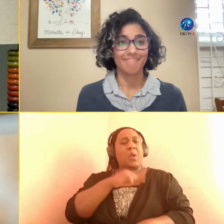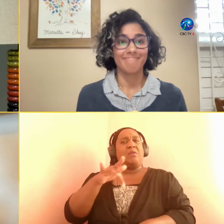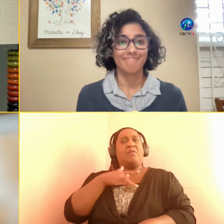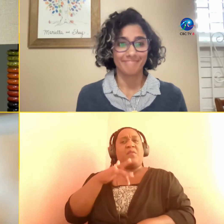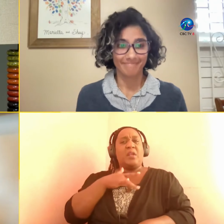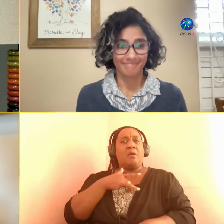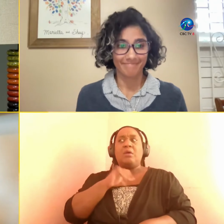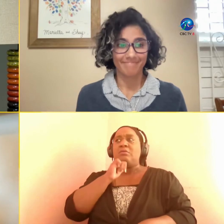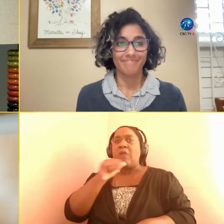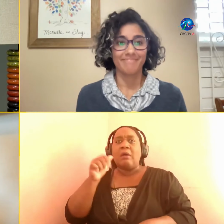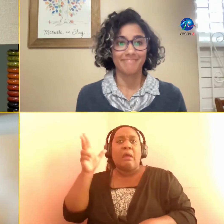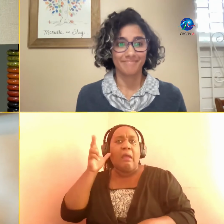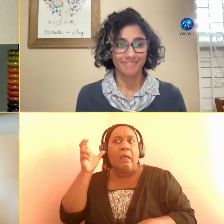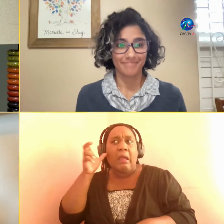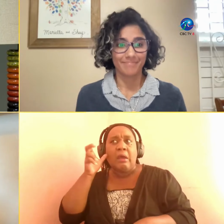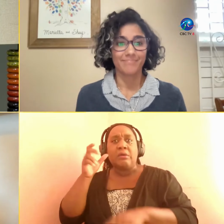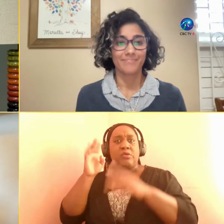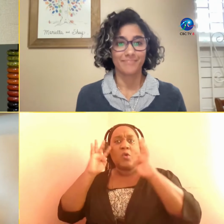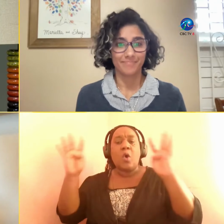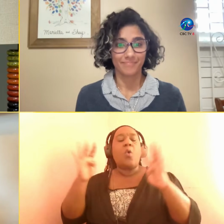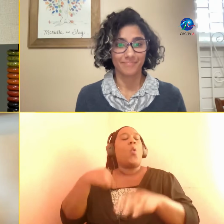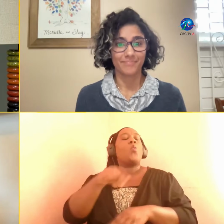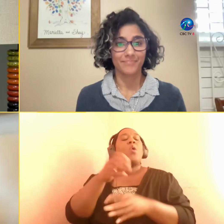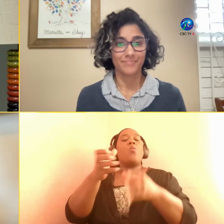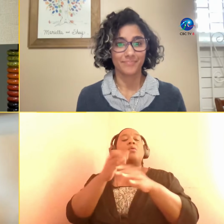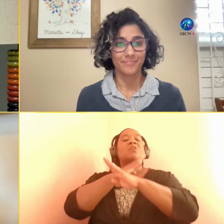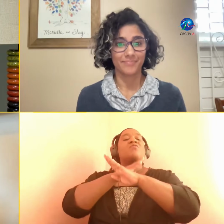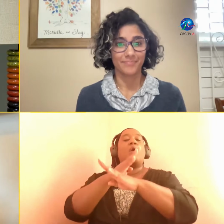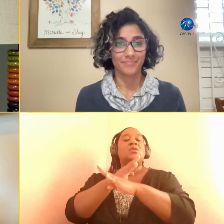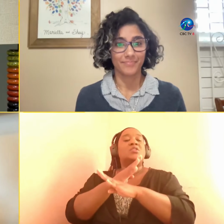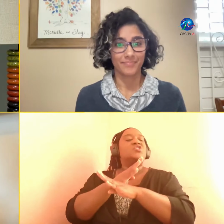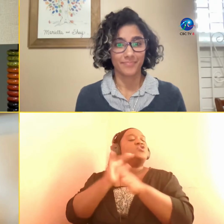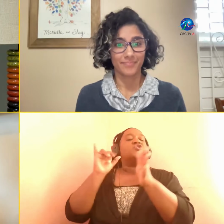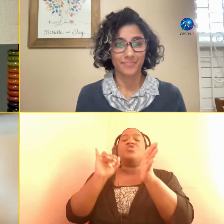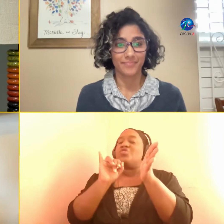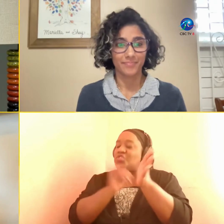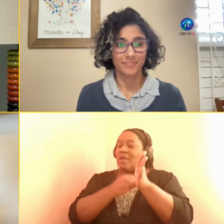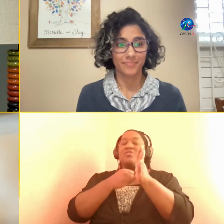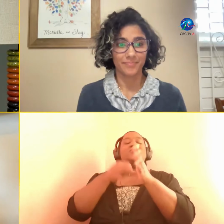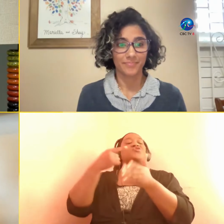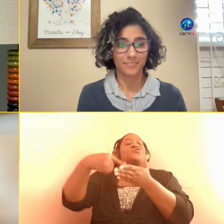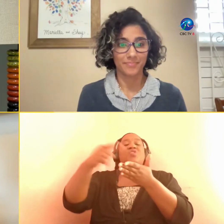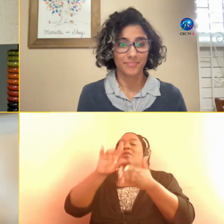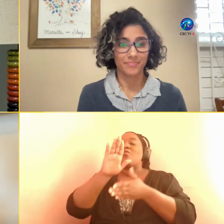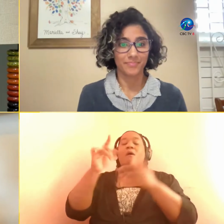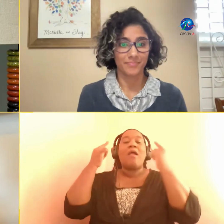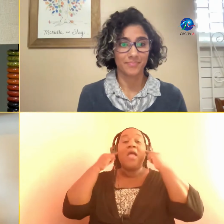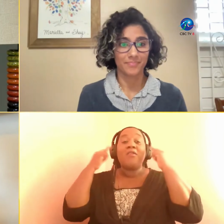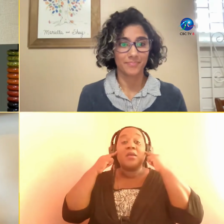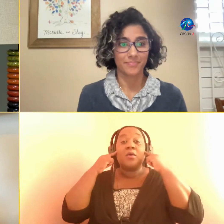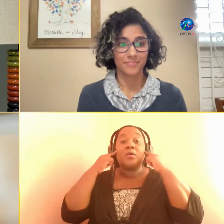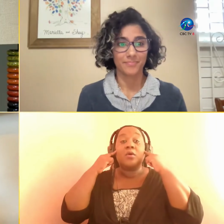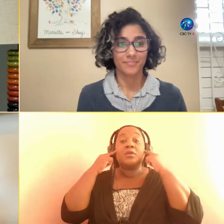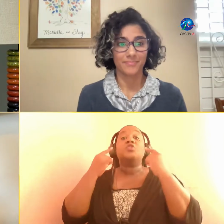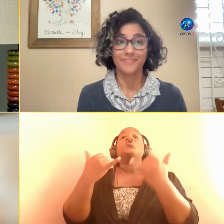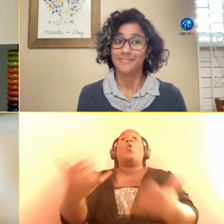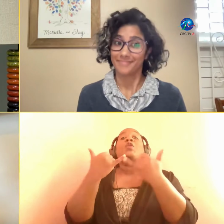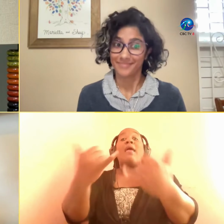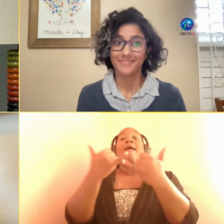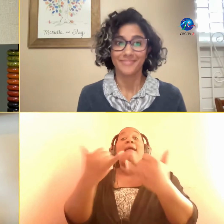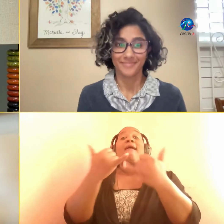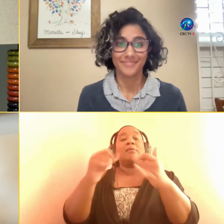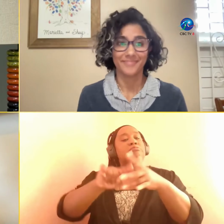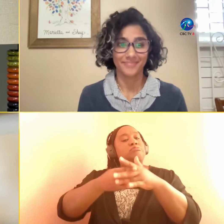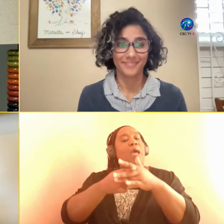And we want to avoid all of that by simply having our hearing chat. And what is a greater time to start that awareness? Today, today, today,